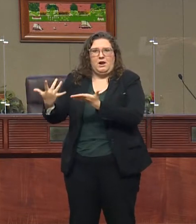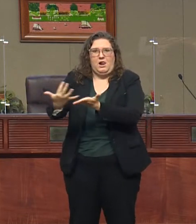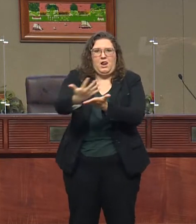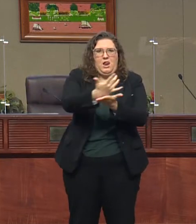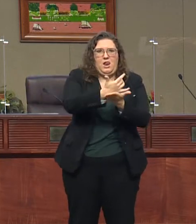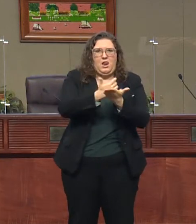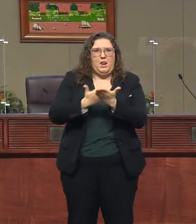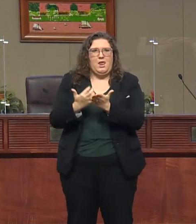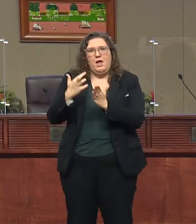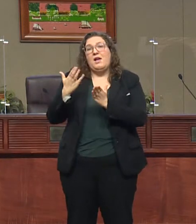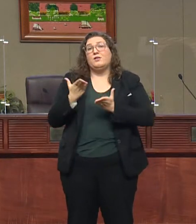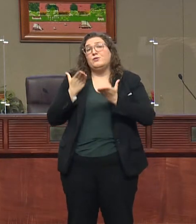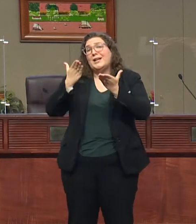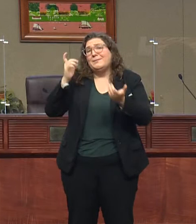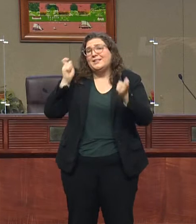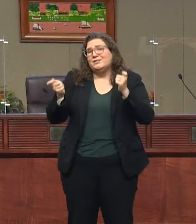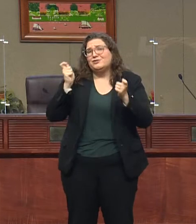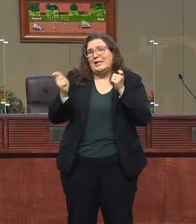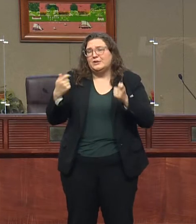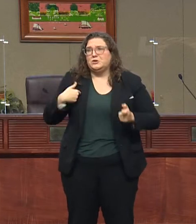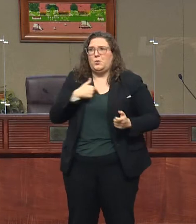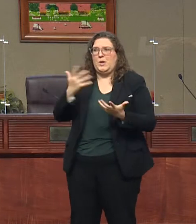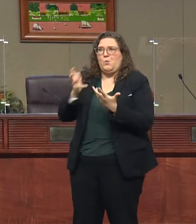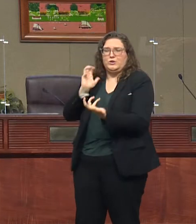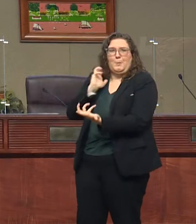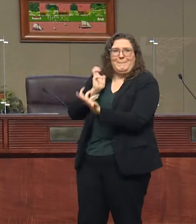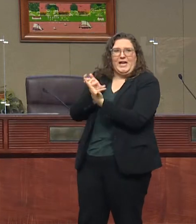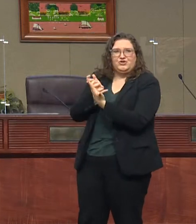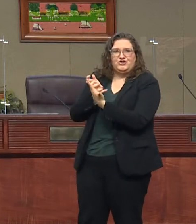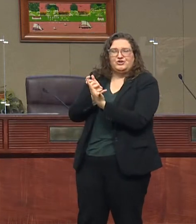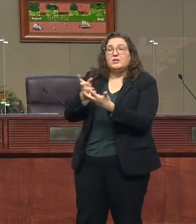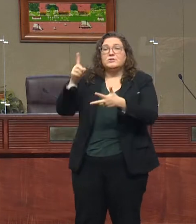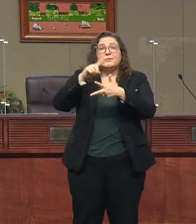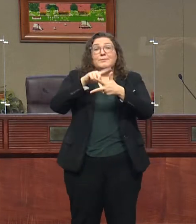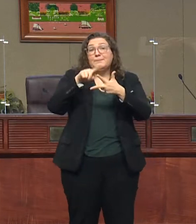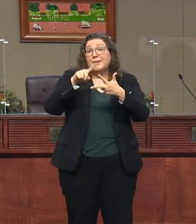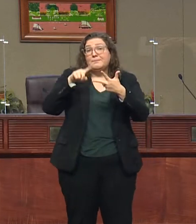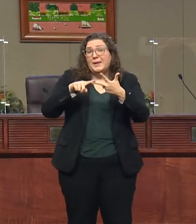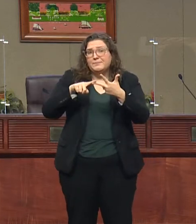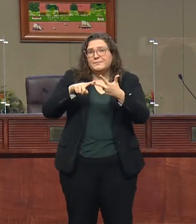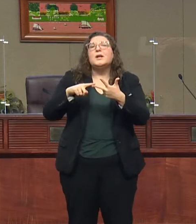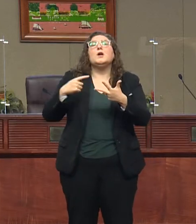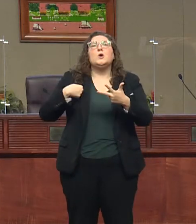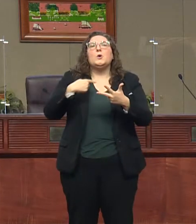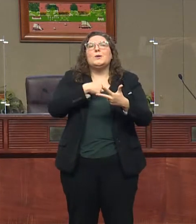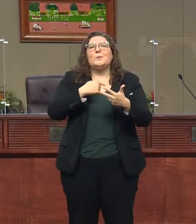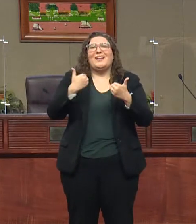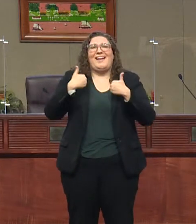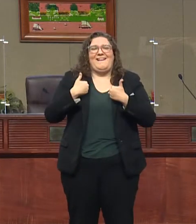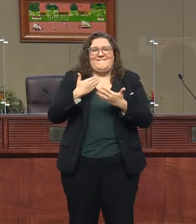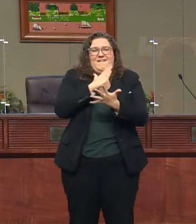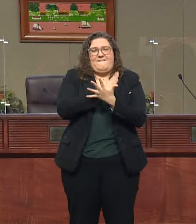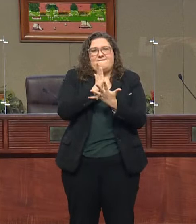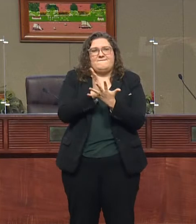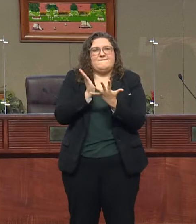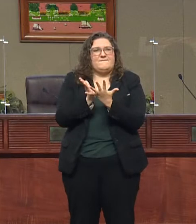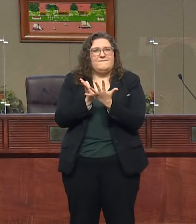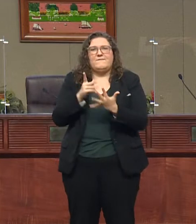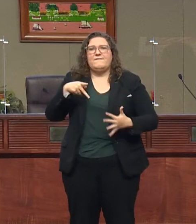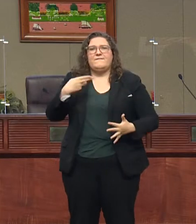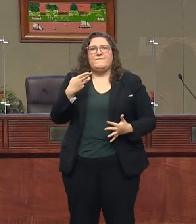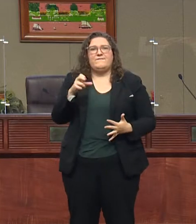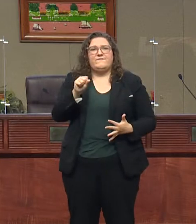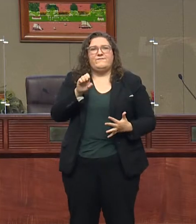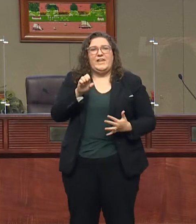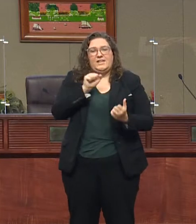modifications in their recommendations. So with those three things, we will come back with a phased approach that hopefully